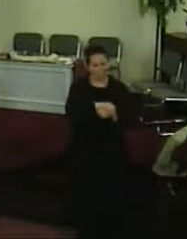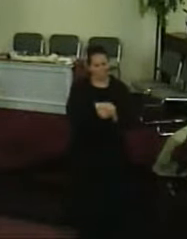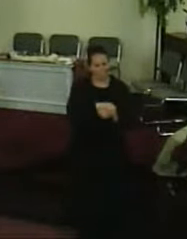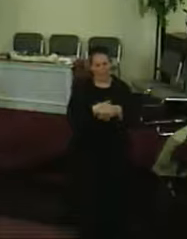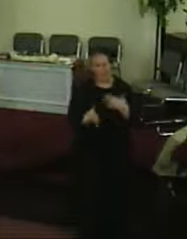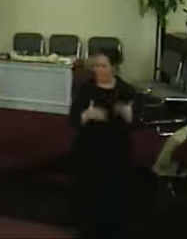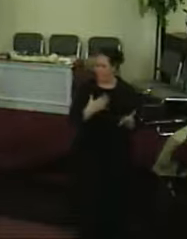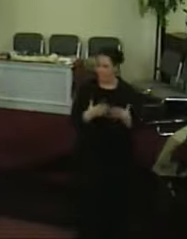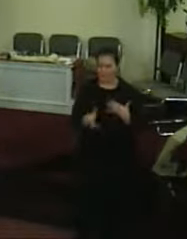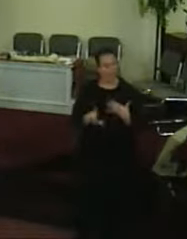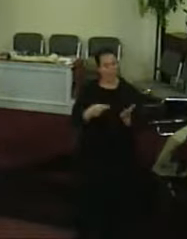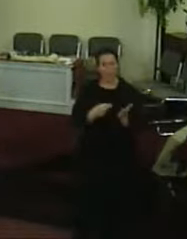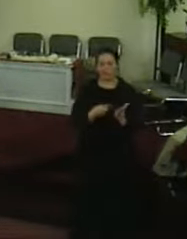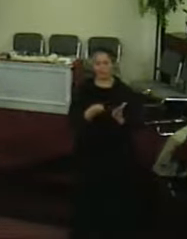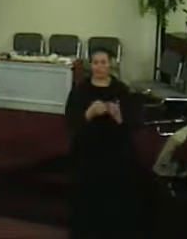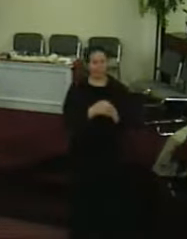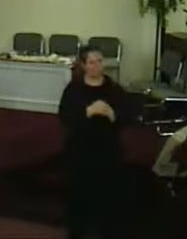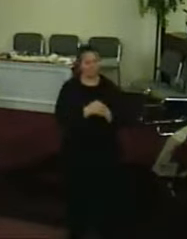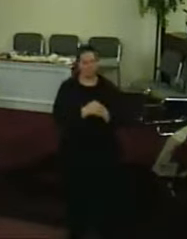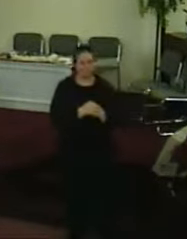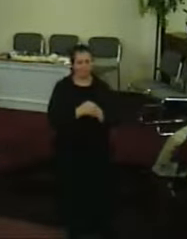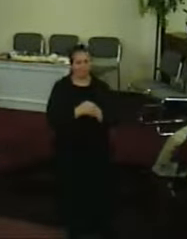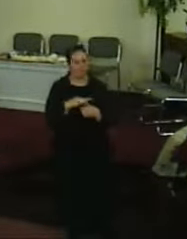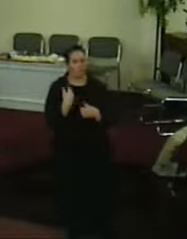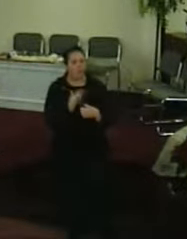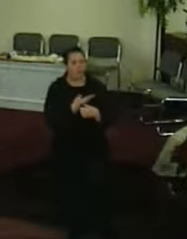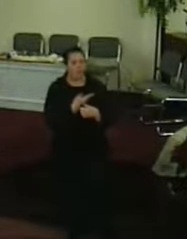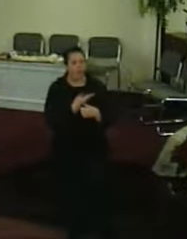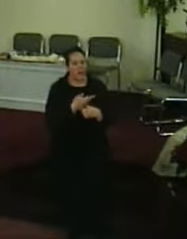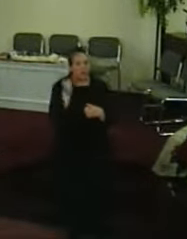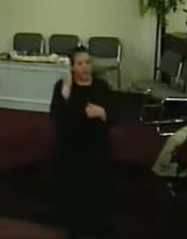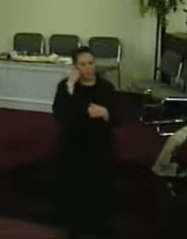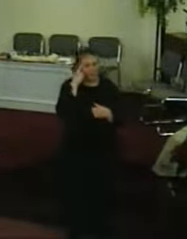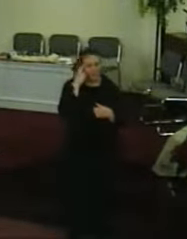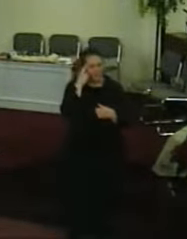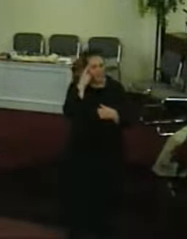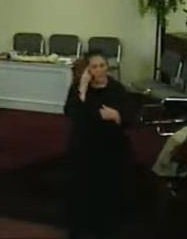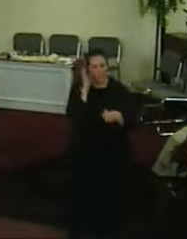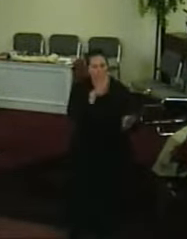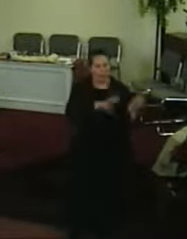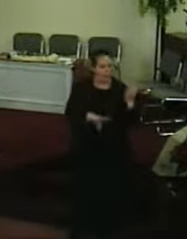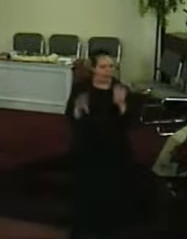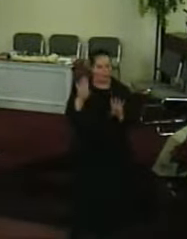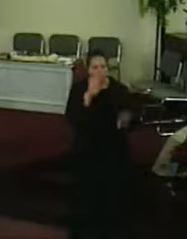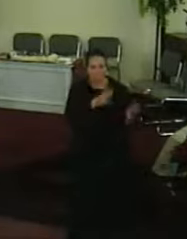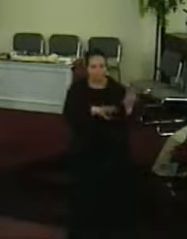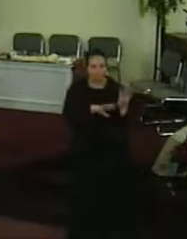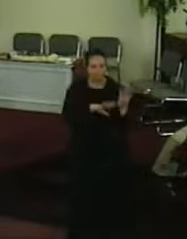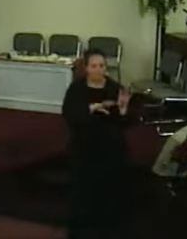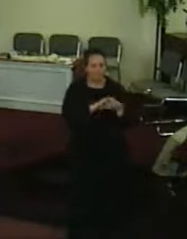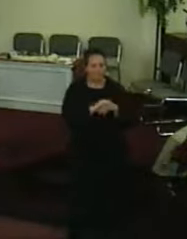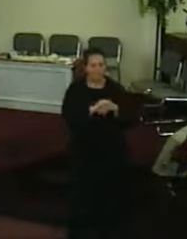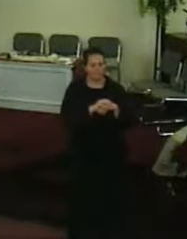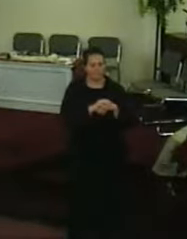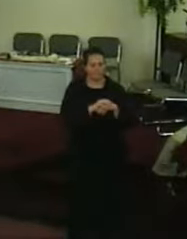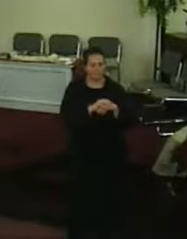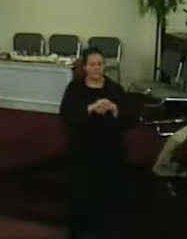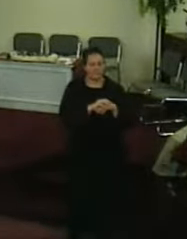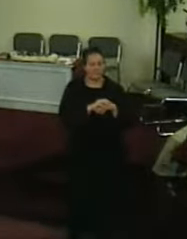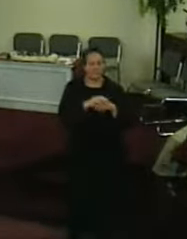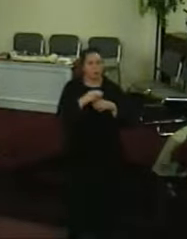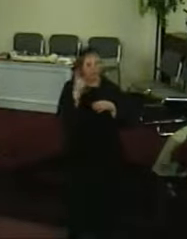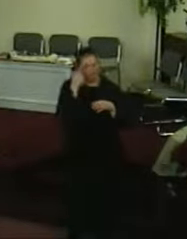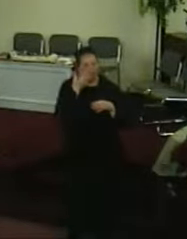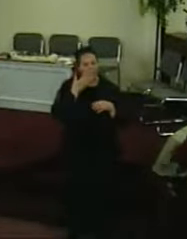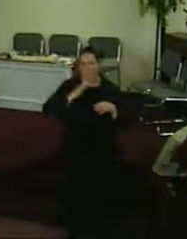It doesn't matter what the truth is. We're going to assume the worst. If you're not here Wednesday night, pastor,